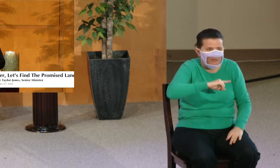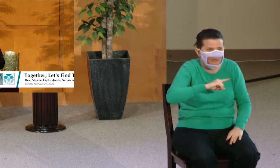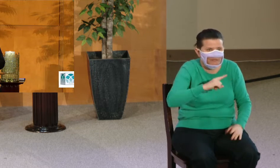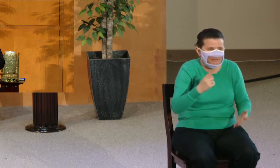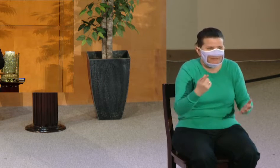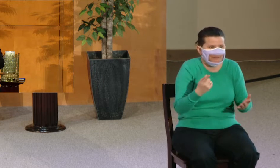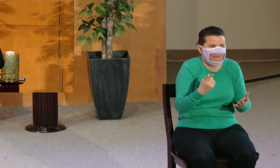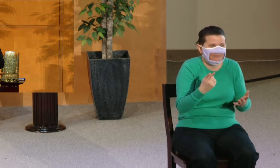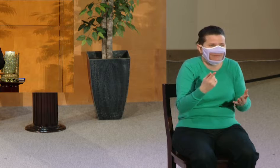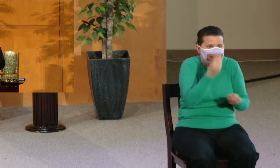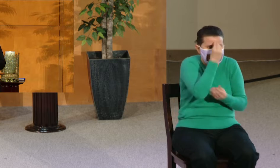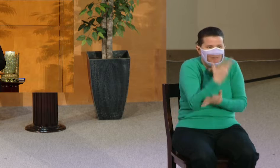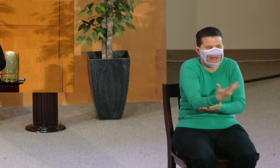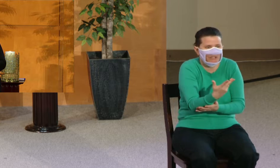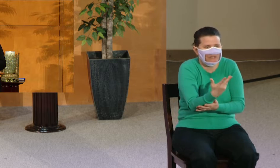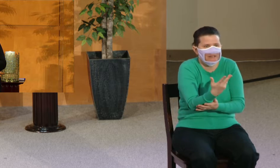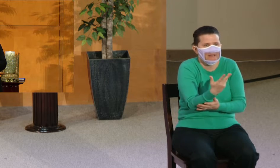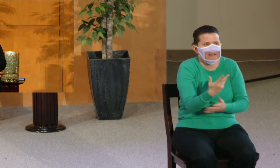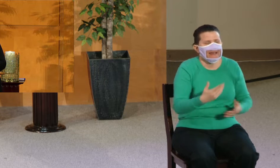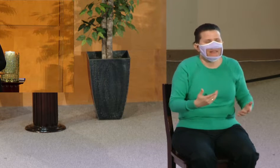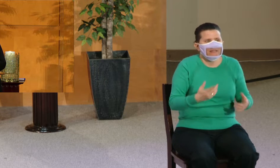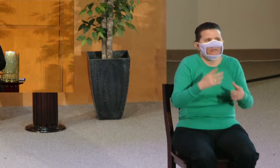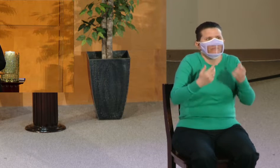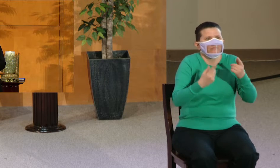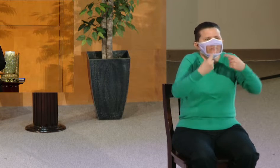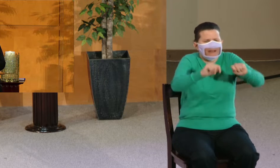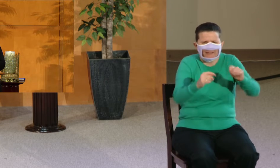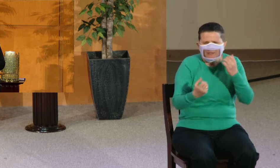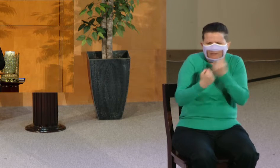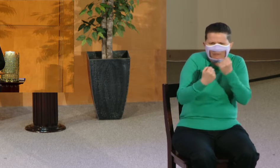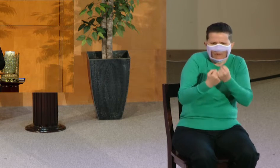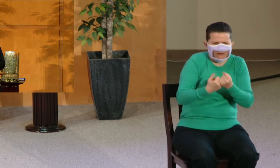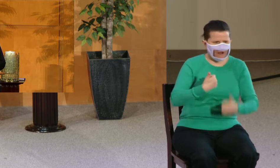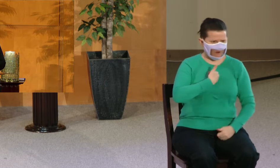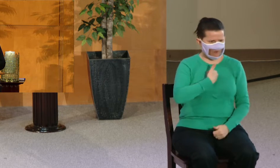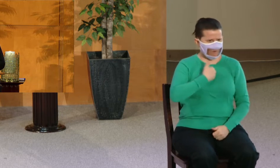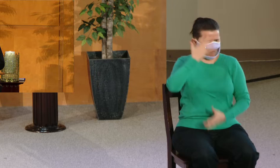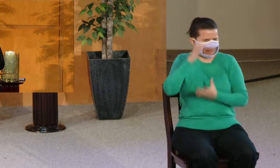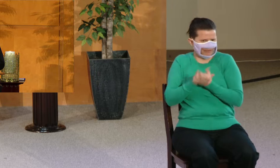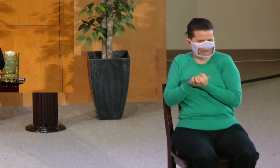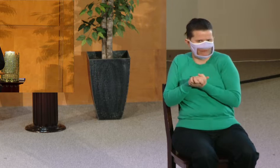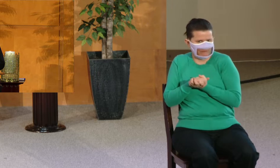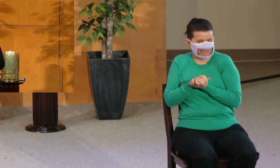feel certain that our beliefs are valid. Do you know some people like that?